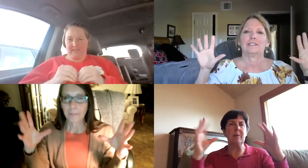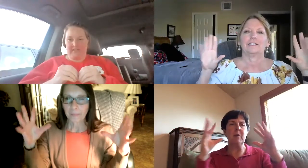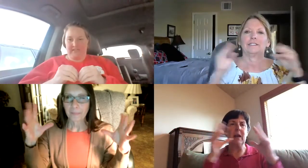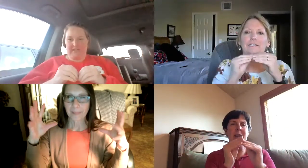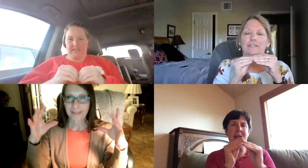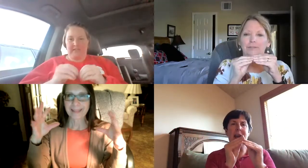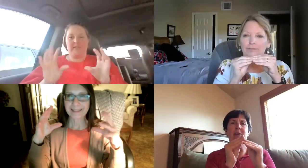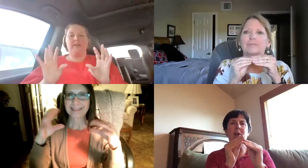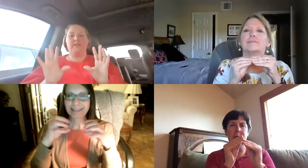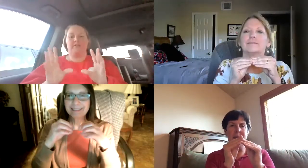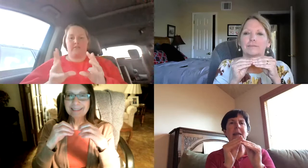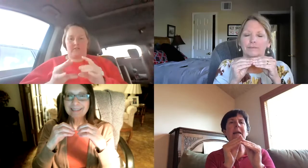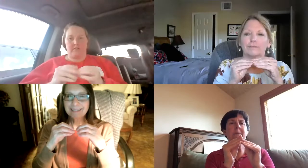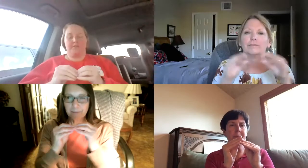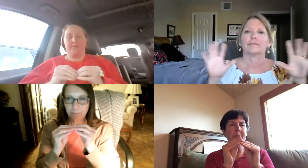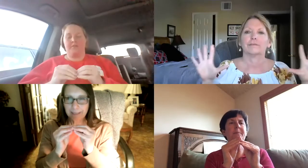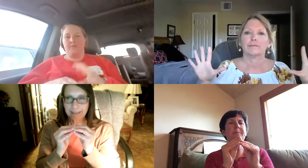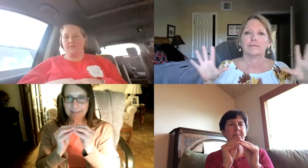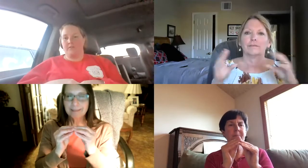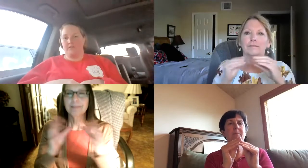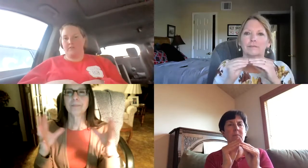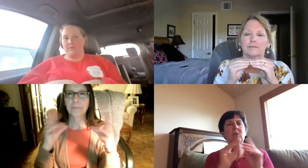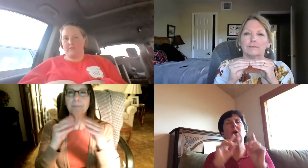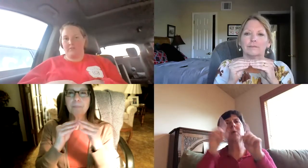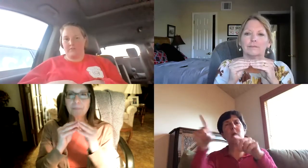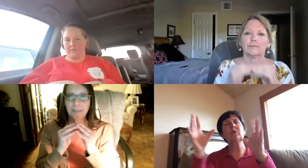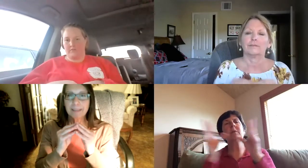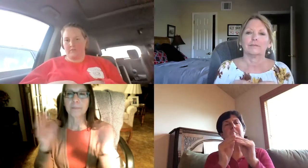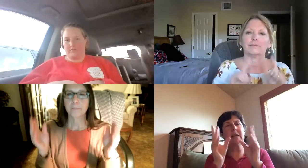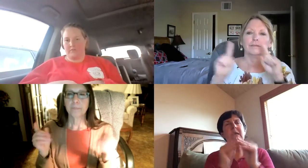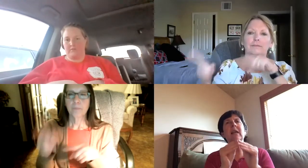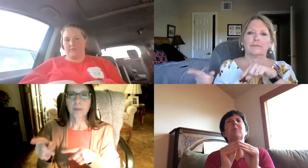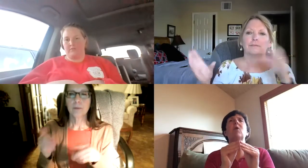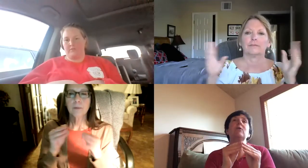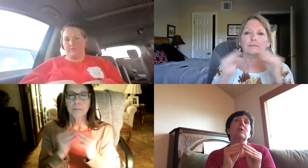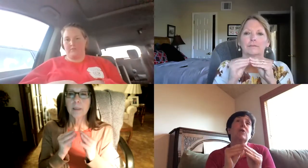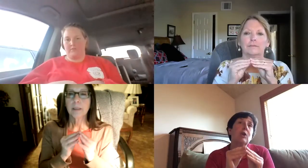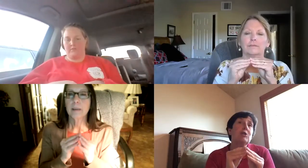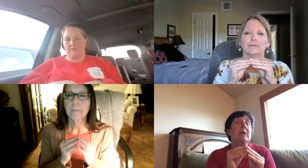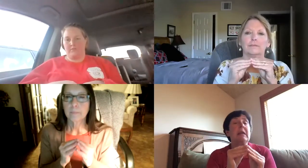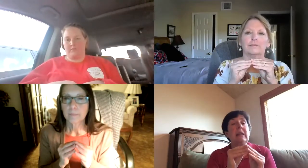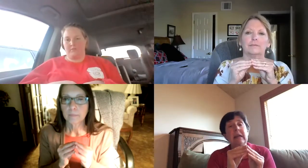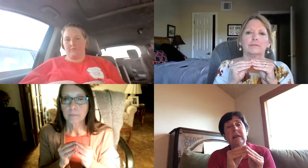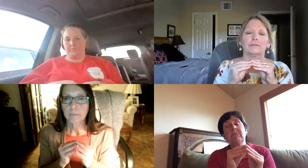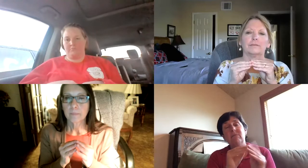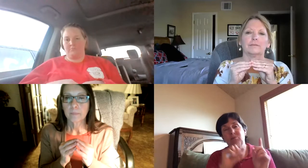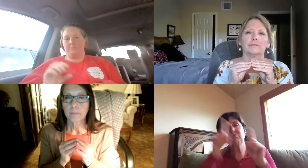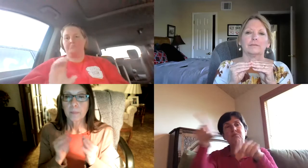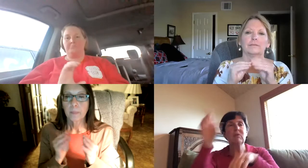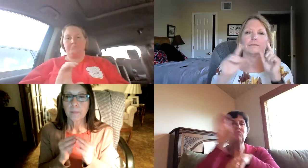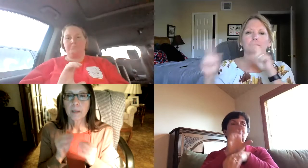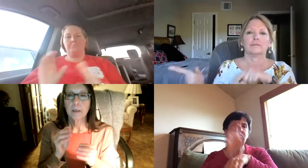different people coming together and meeting. So I'm going to a meeting. I'm going to a church meeting.